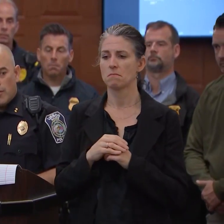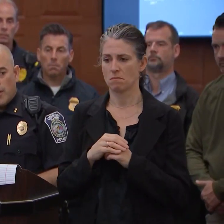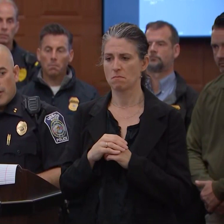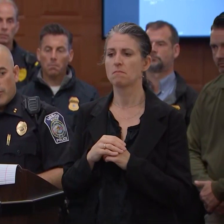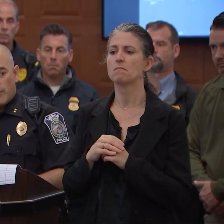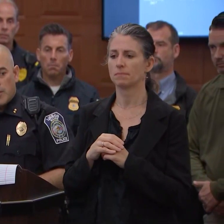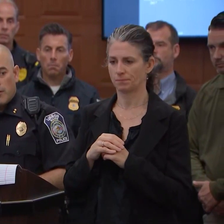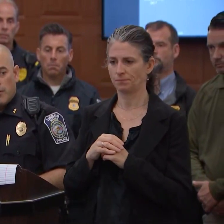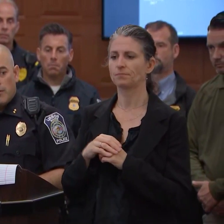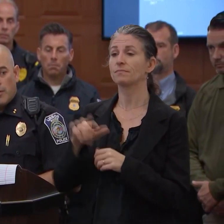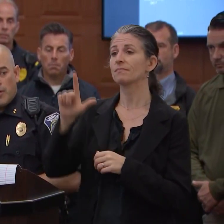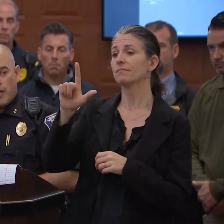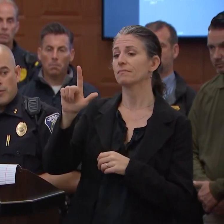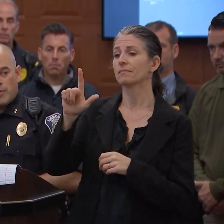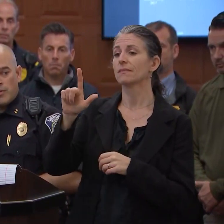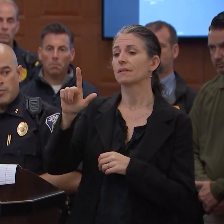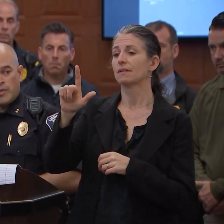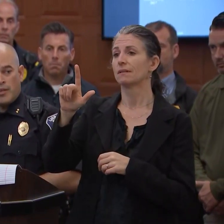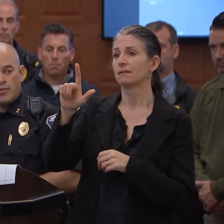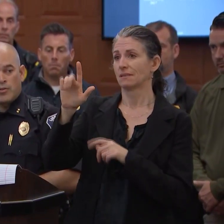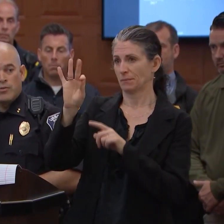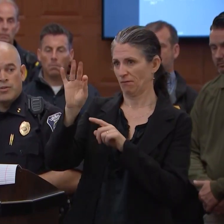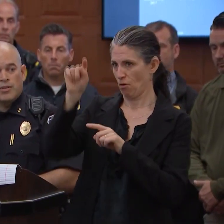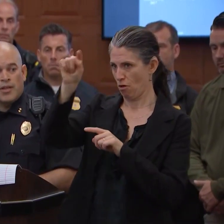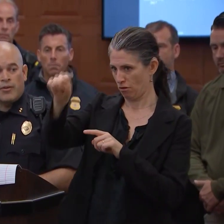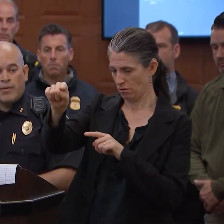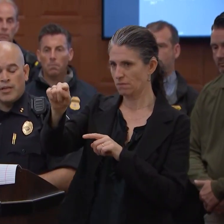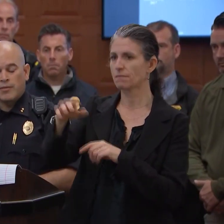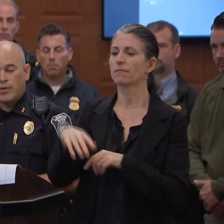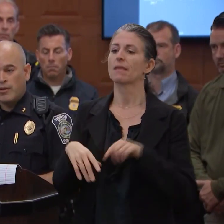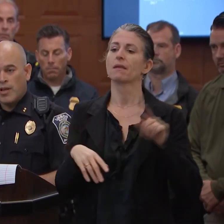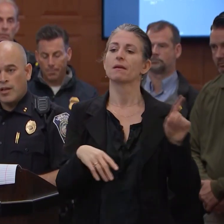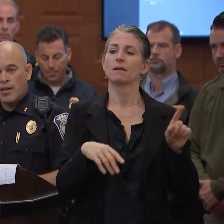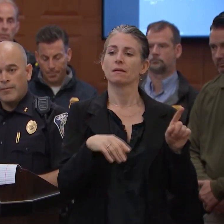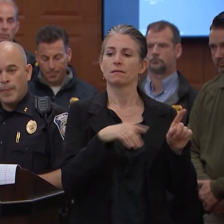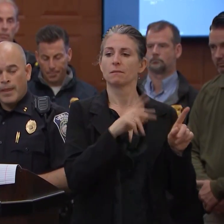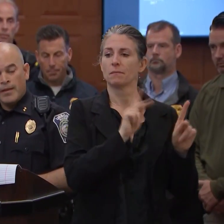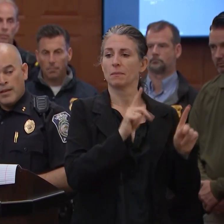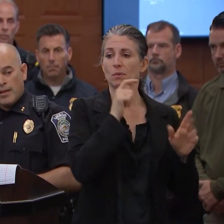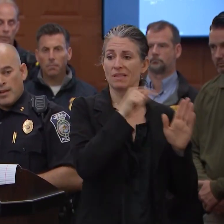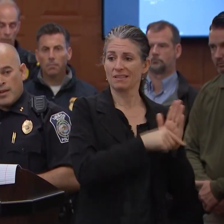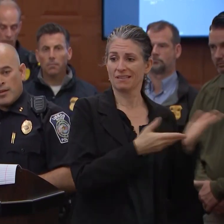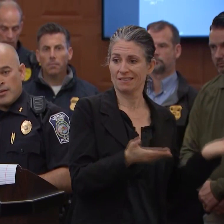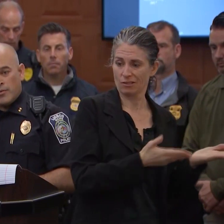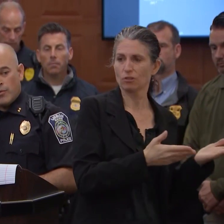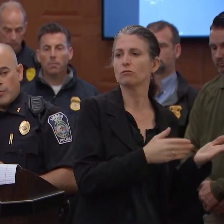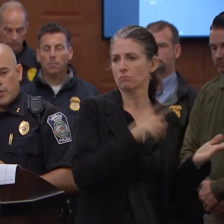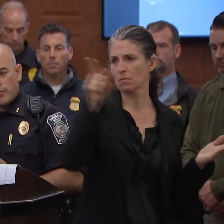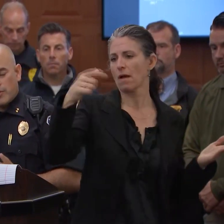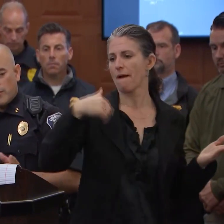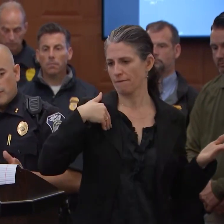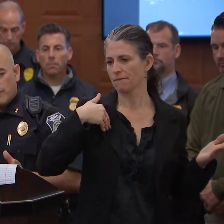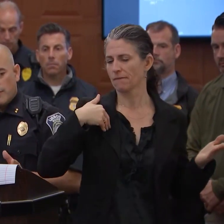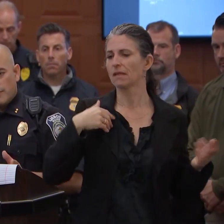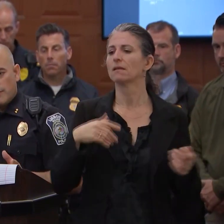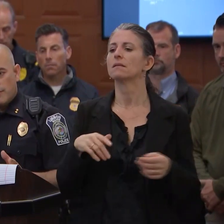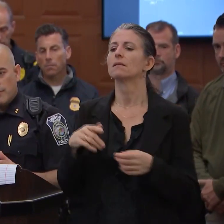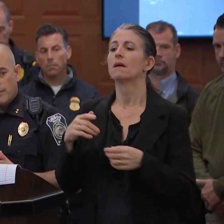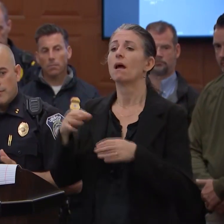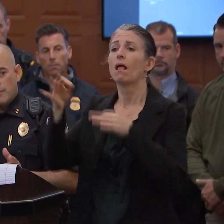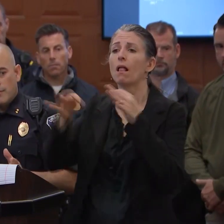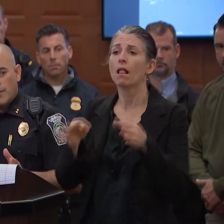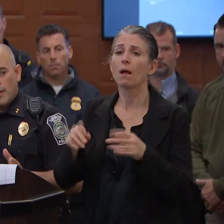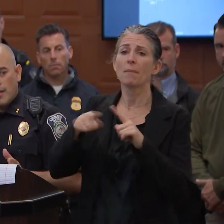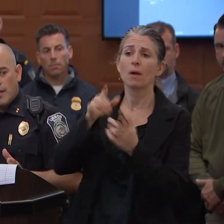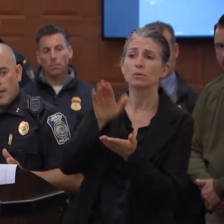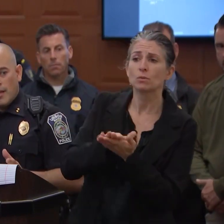school, I'm still in communication with the superintendent of schools. I don't have an answer for you on that yet. And what was your other question? The other